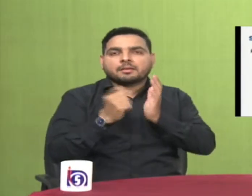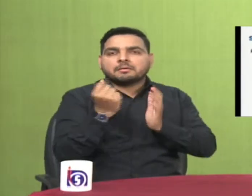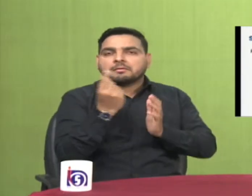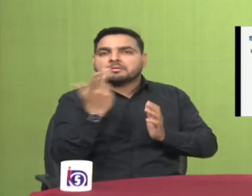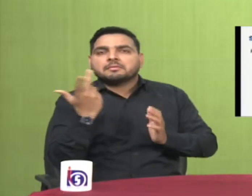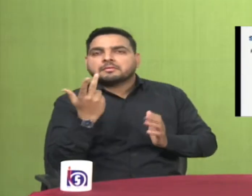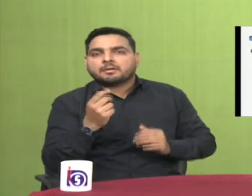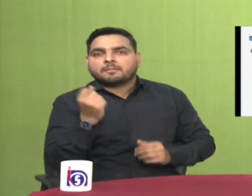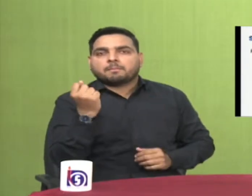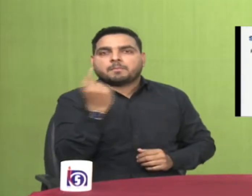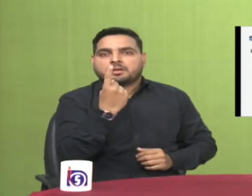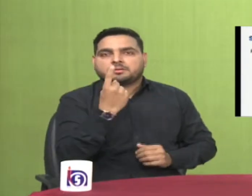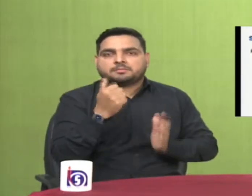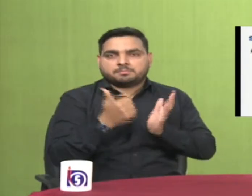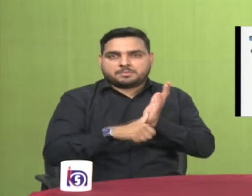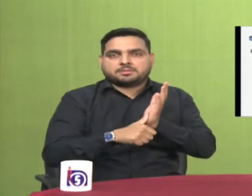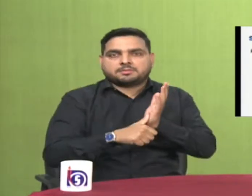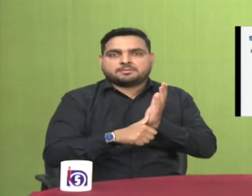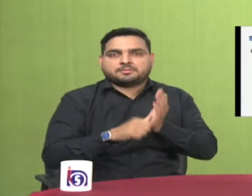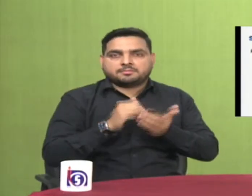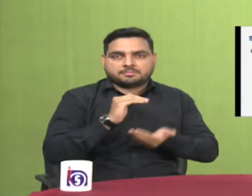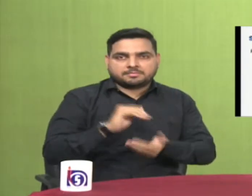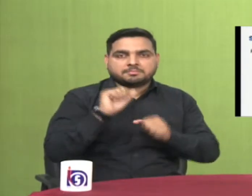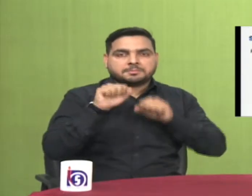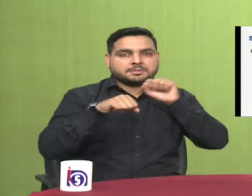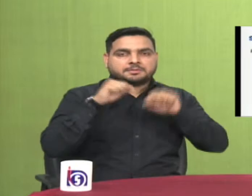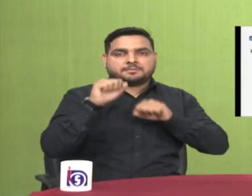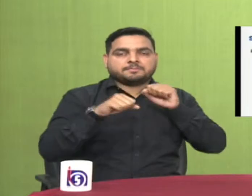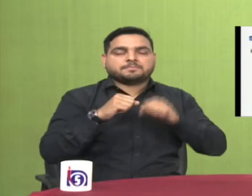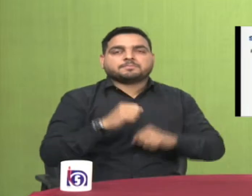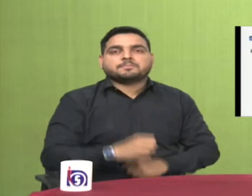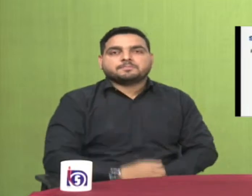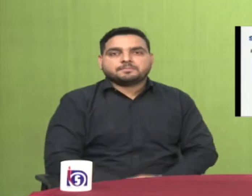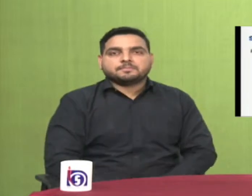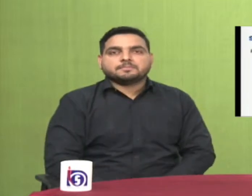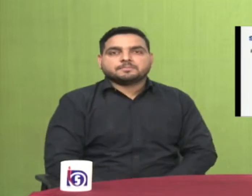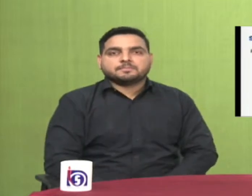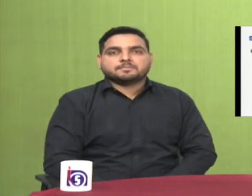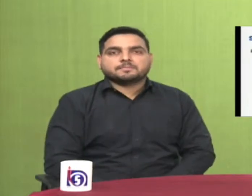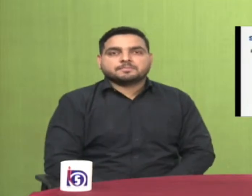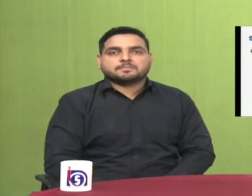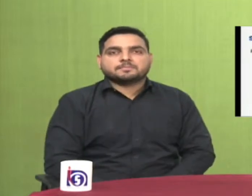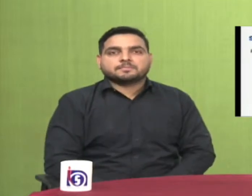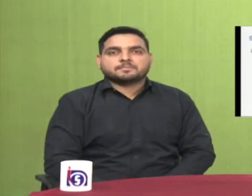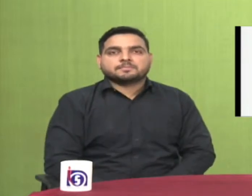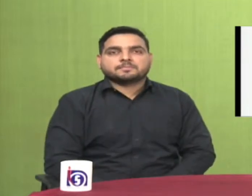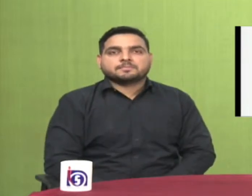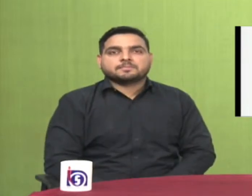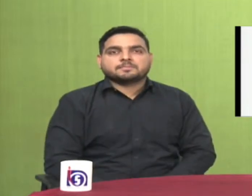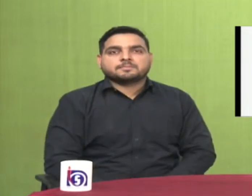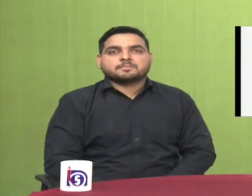is the period of neonate, that is age birth to 1 month.